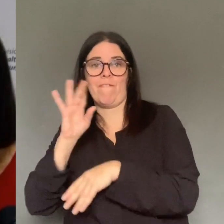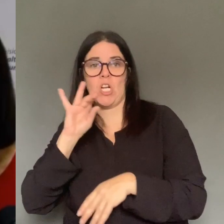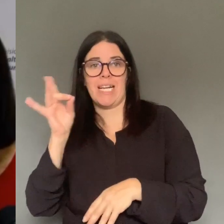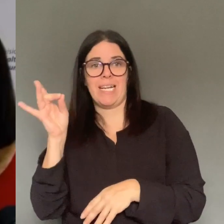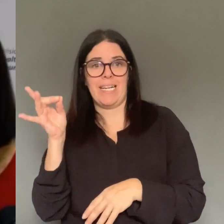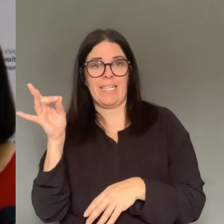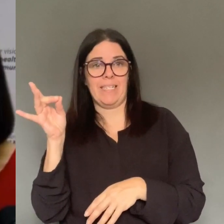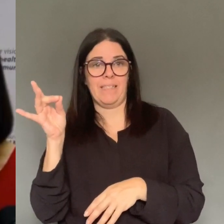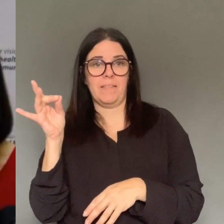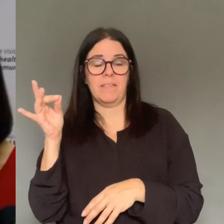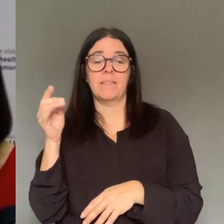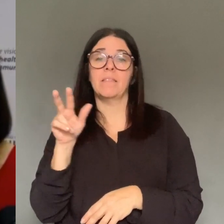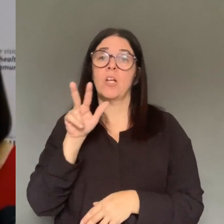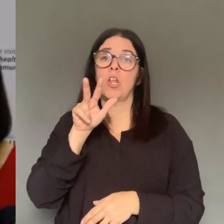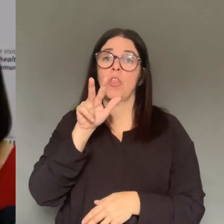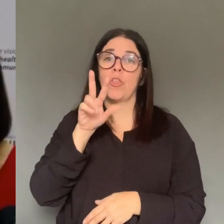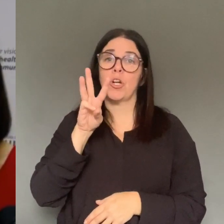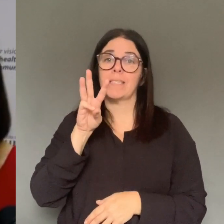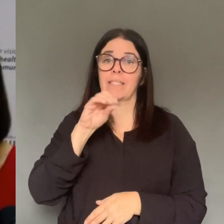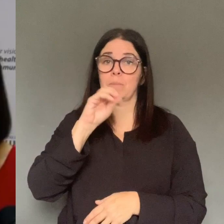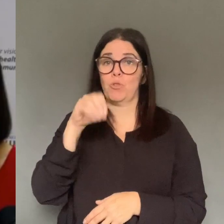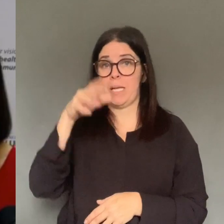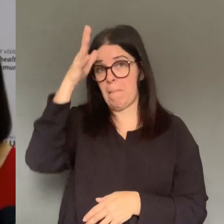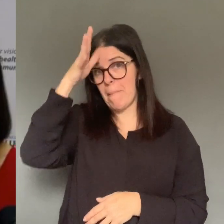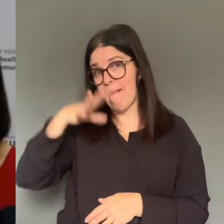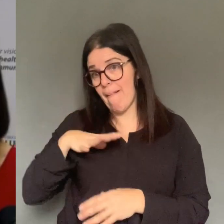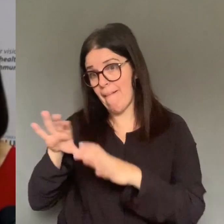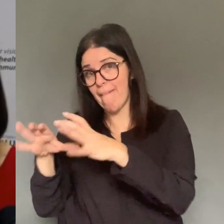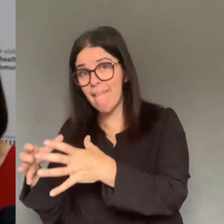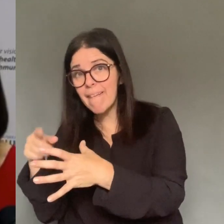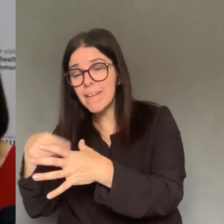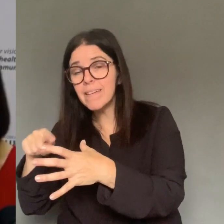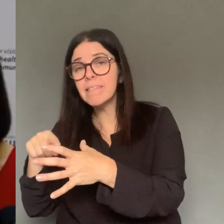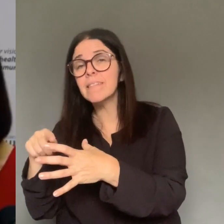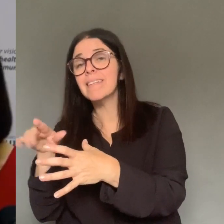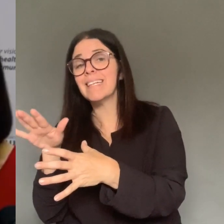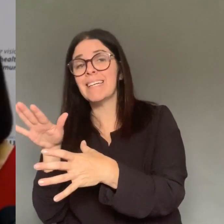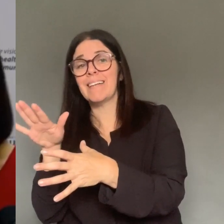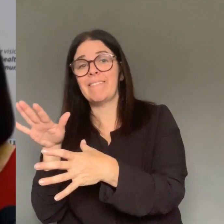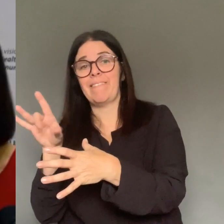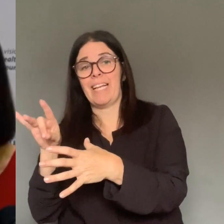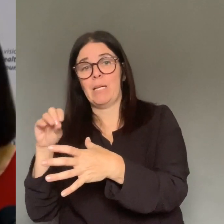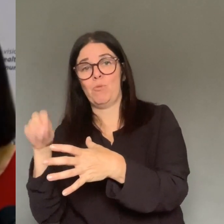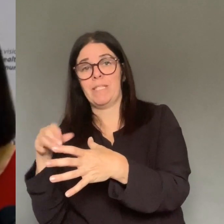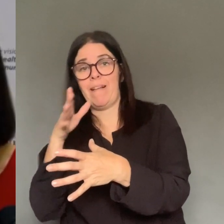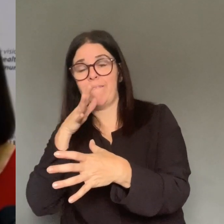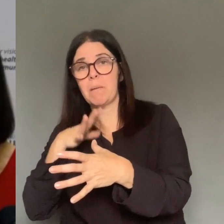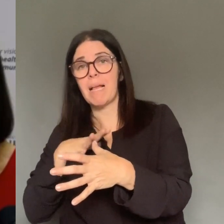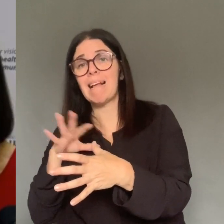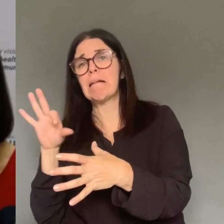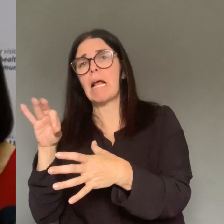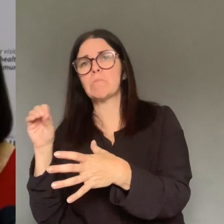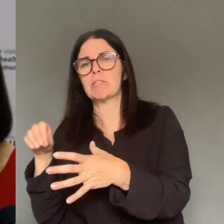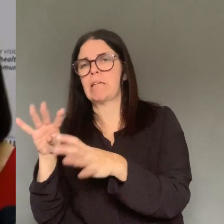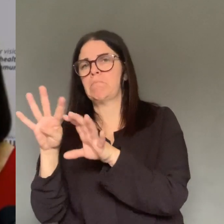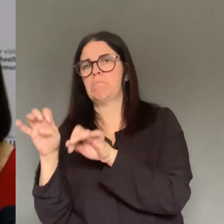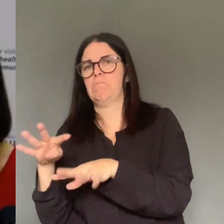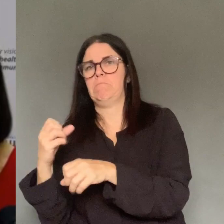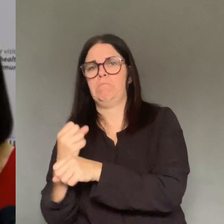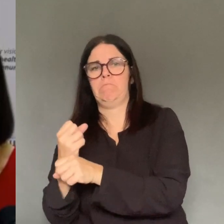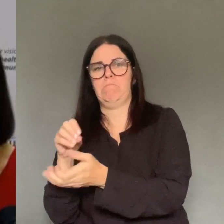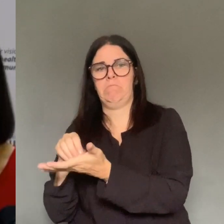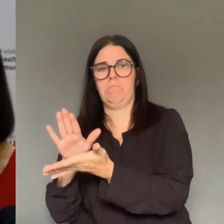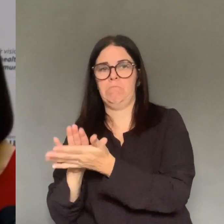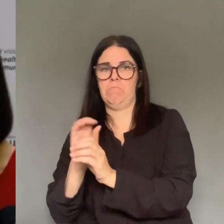We are sad to report 3 additional deaths due to COVID-19. Our community has lost a total of